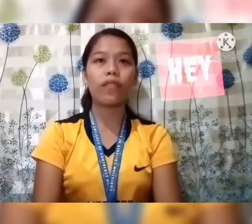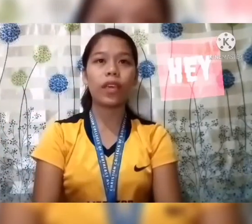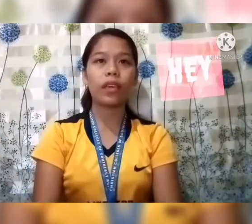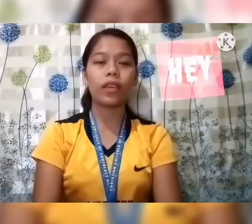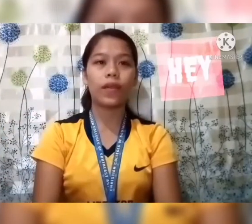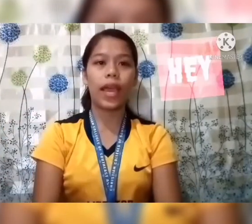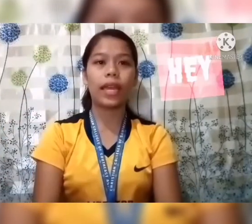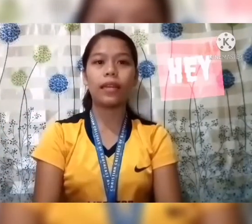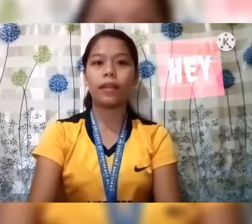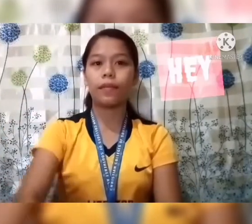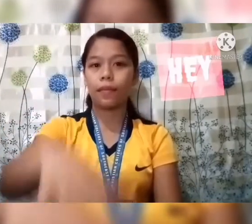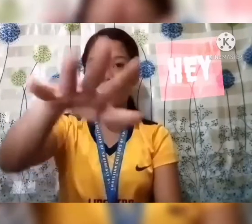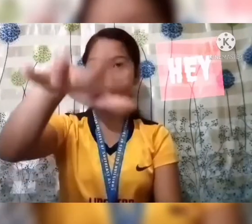waving your hand.